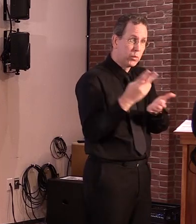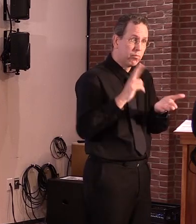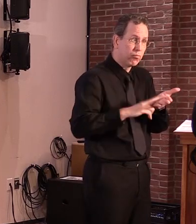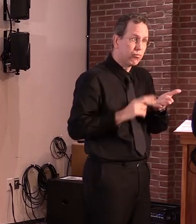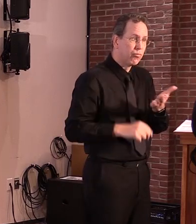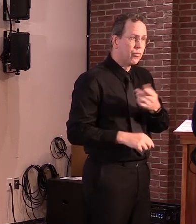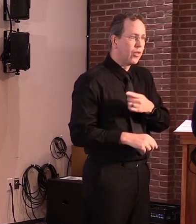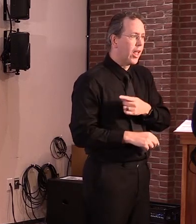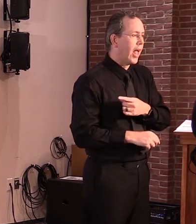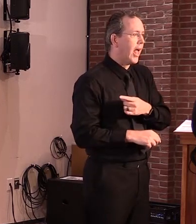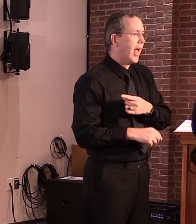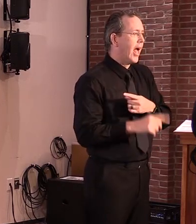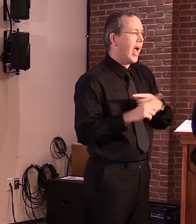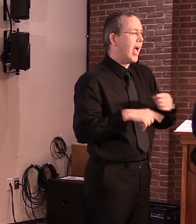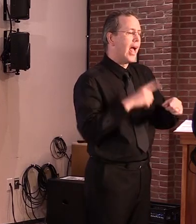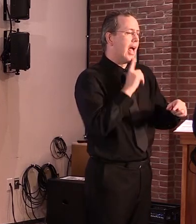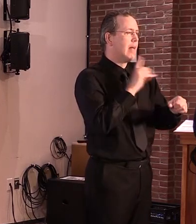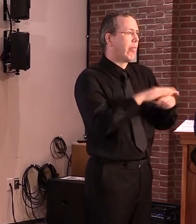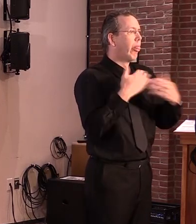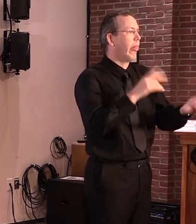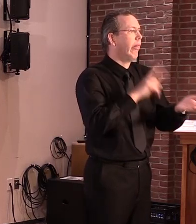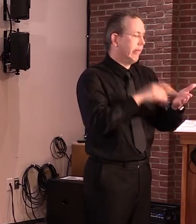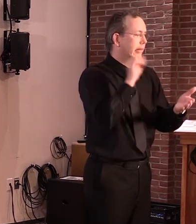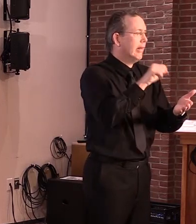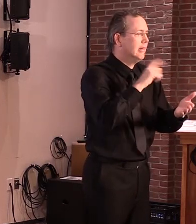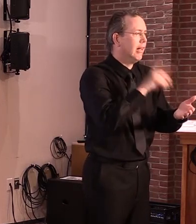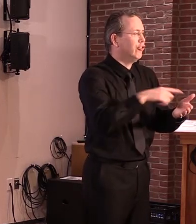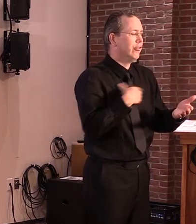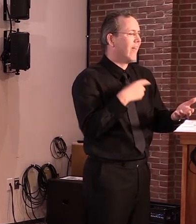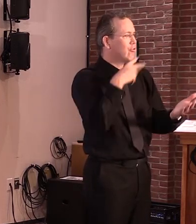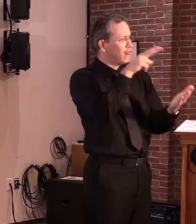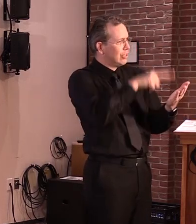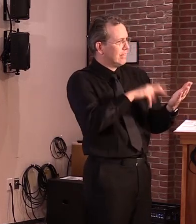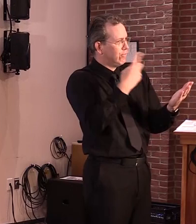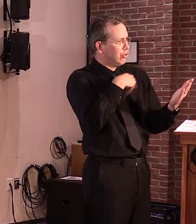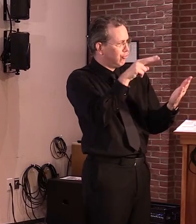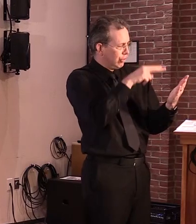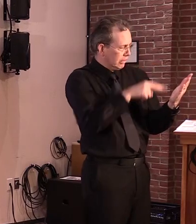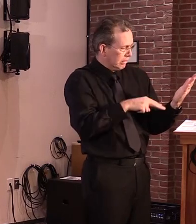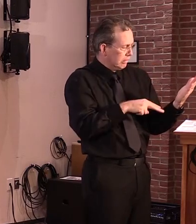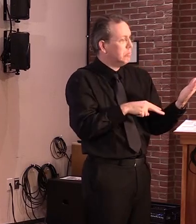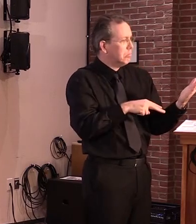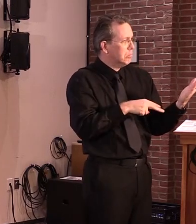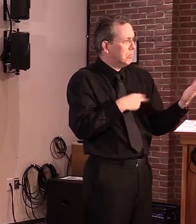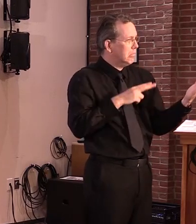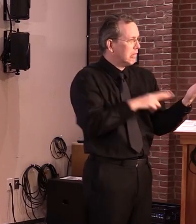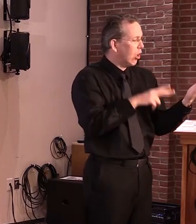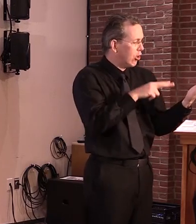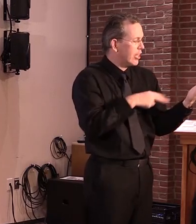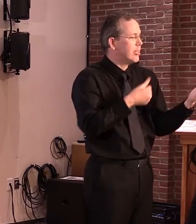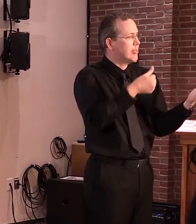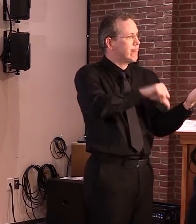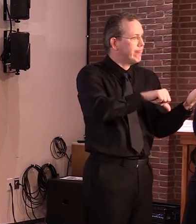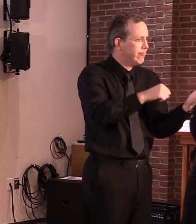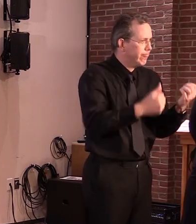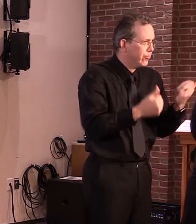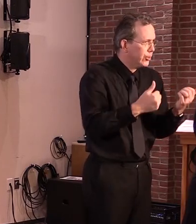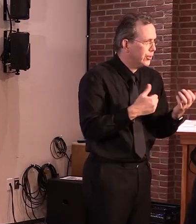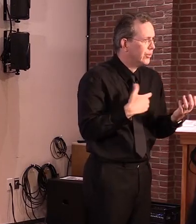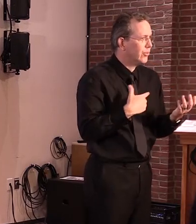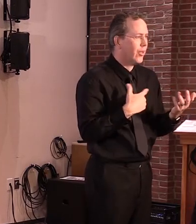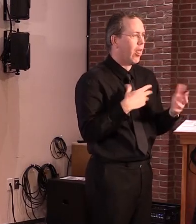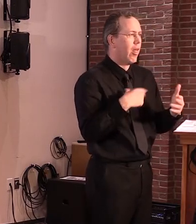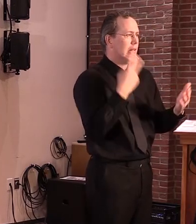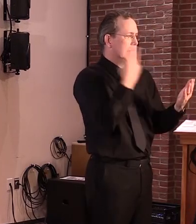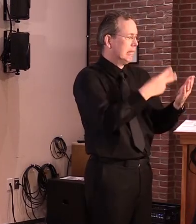it and what, you know, final version comes through. Again, it's just passed out of the Senate. It has a long ways to go before it